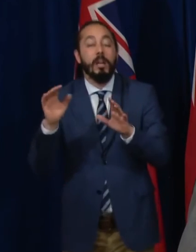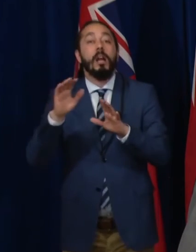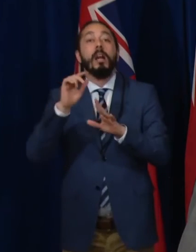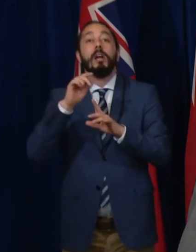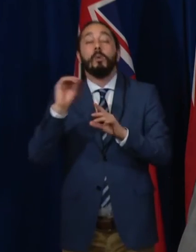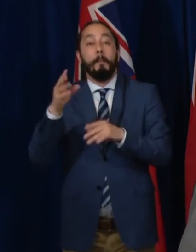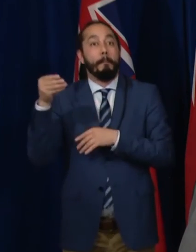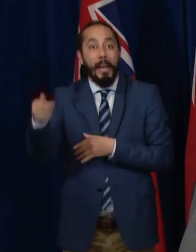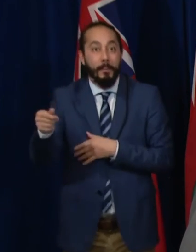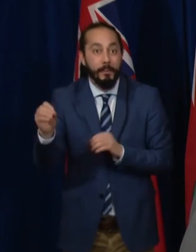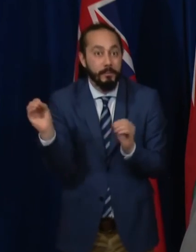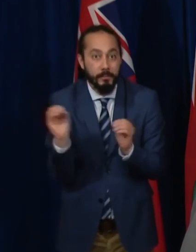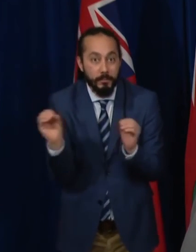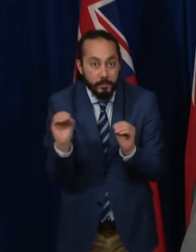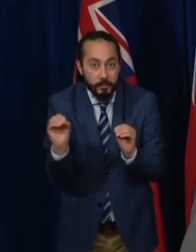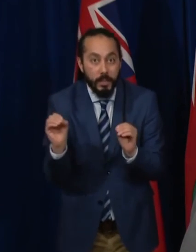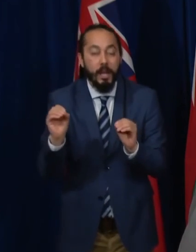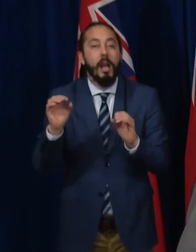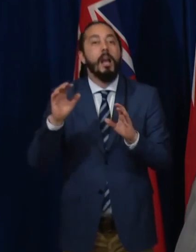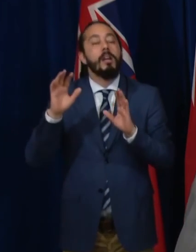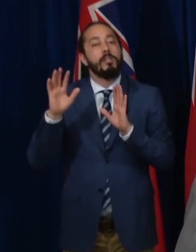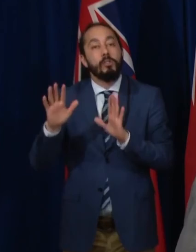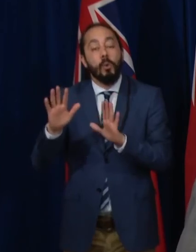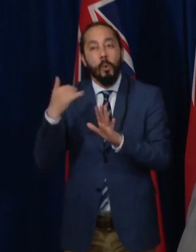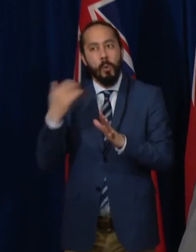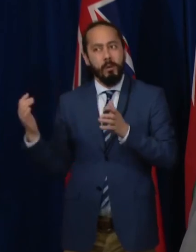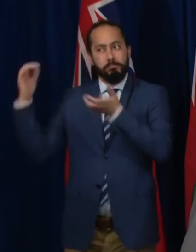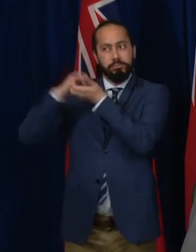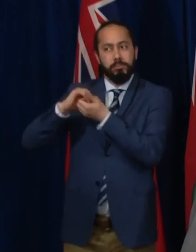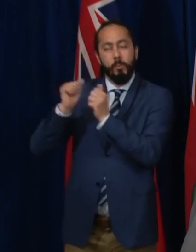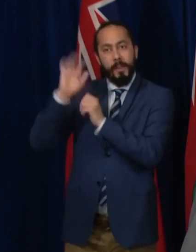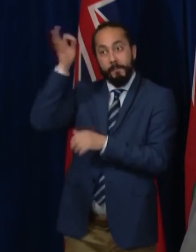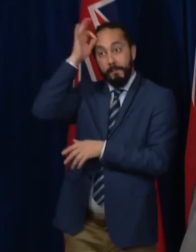that we are working together in unity with the federal government to provide these services.